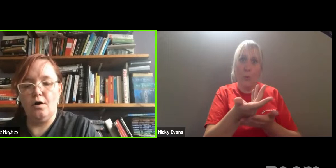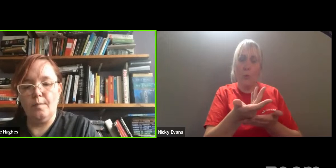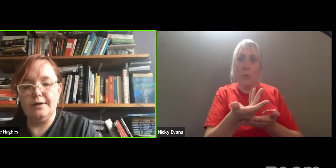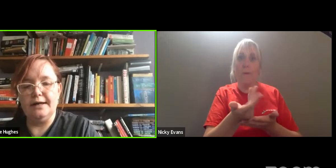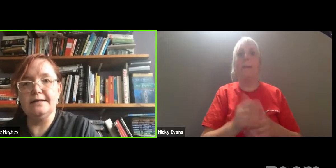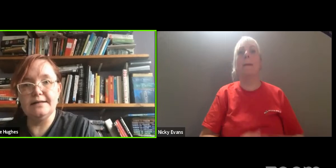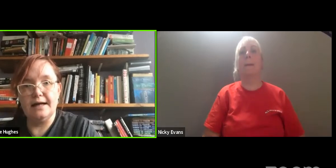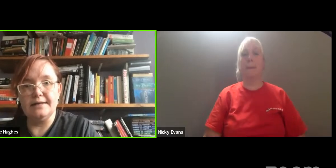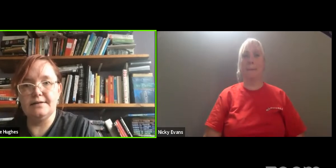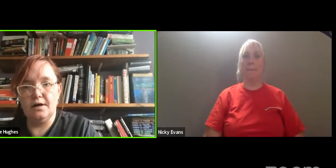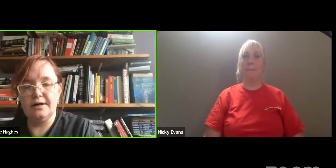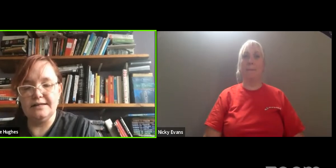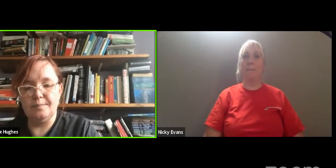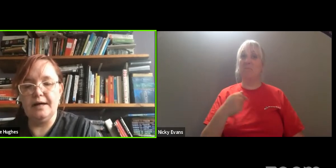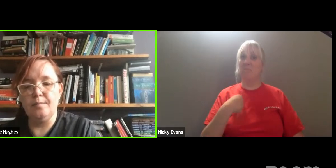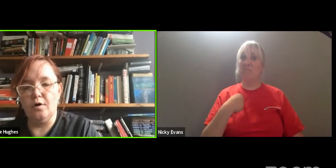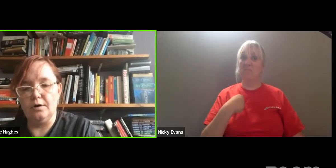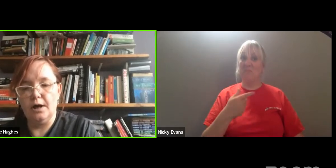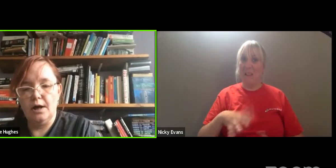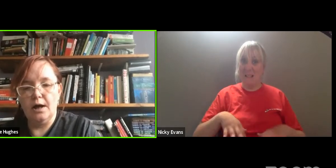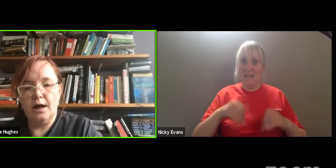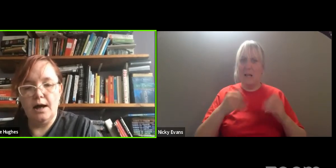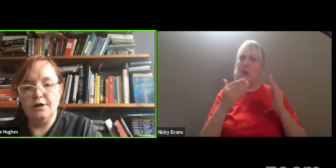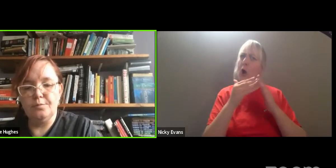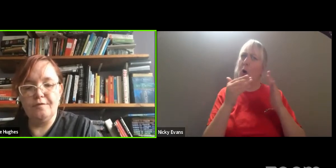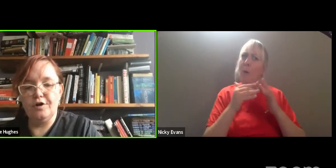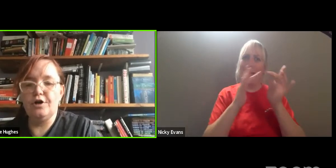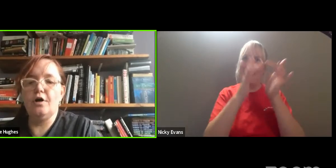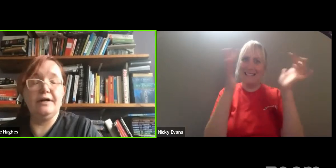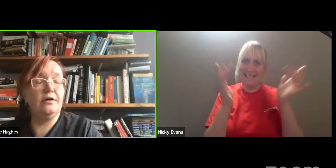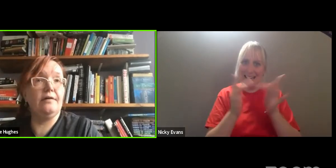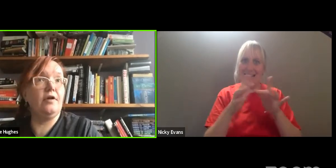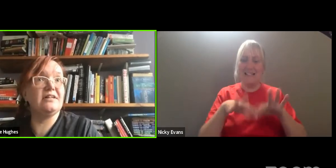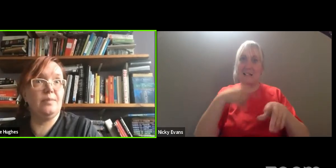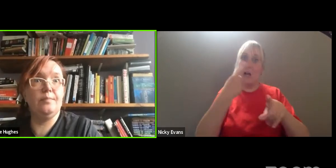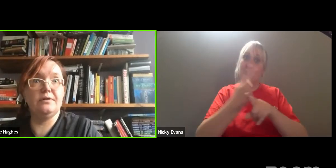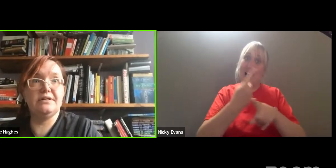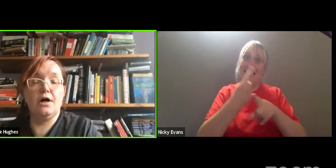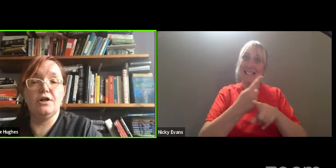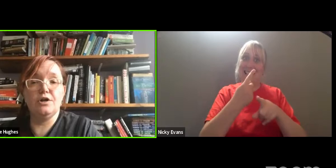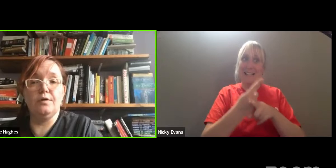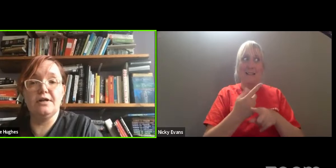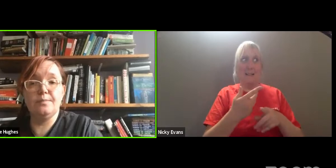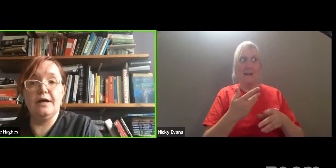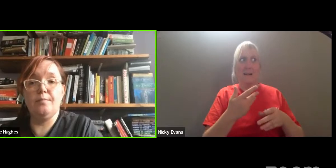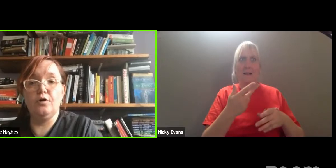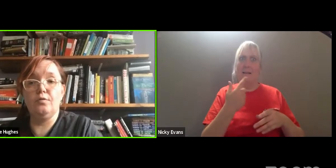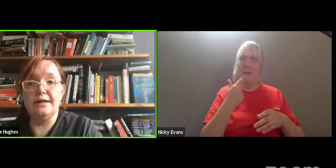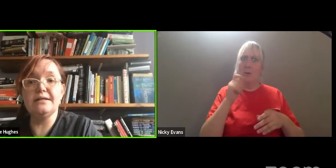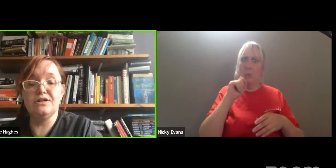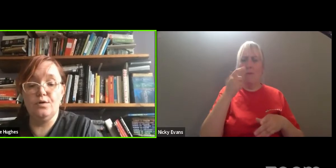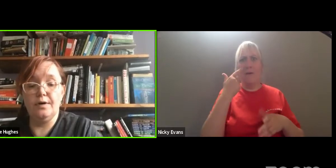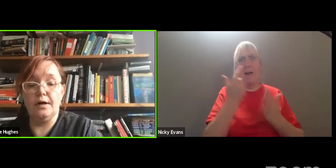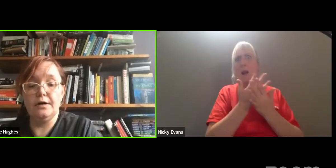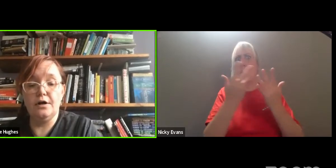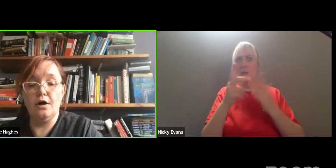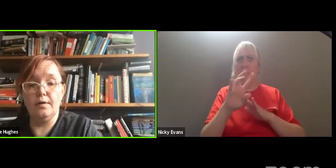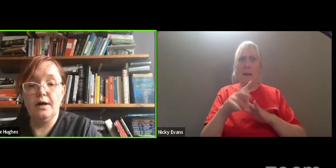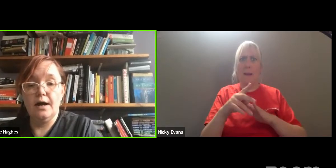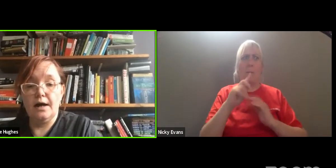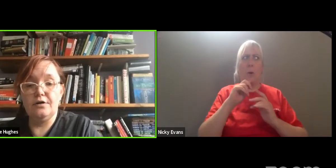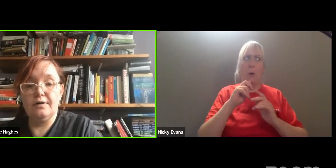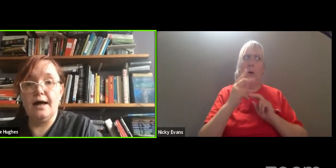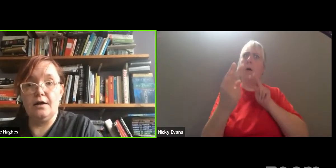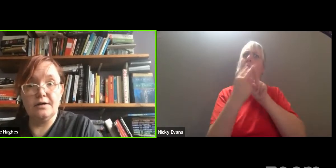it at home on the internet, start talking to people. And before you know it, you'll have lots of people to talk to and lots of people who will listen to you, you